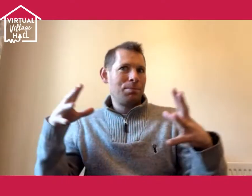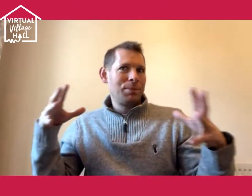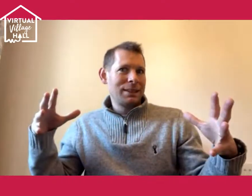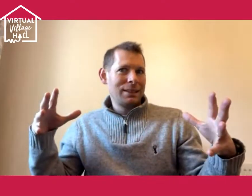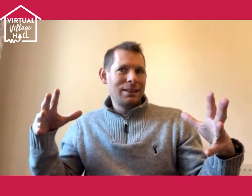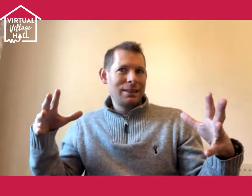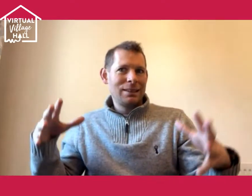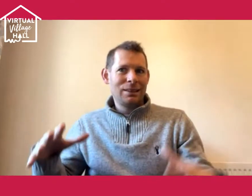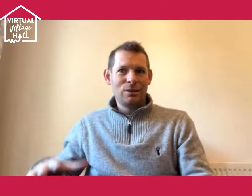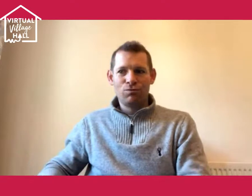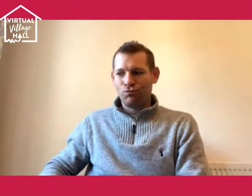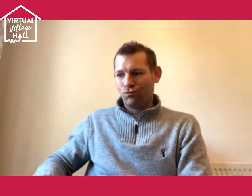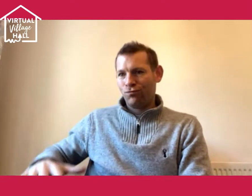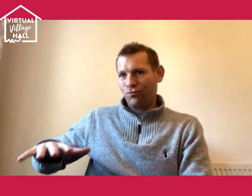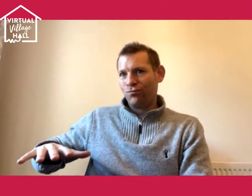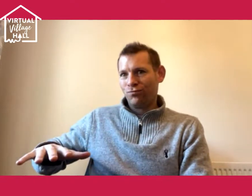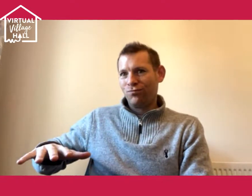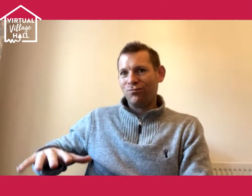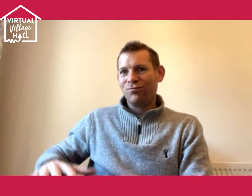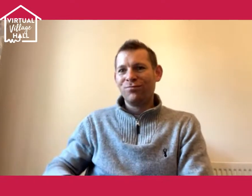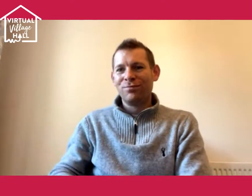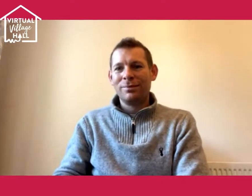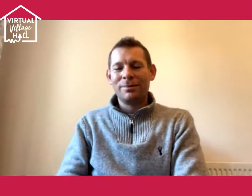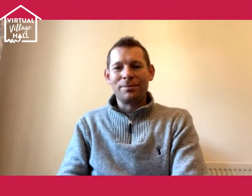So Bonnie is a big dog.